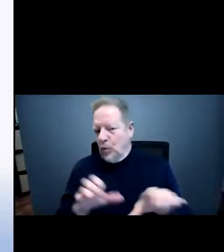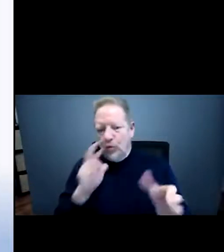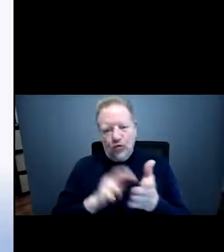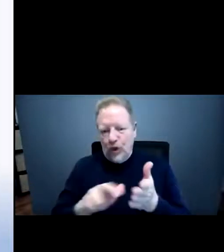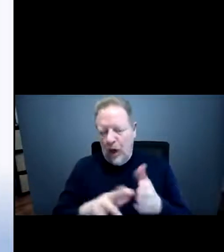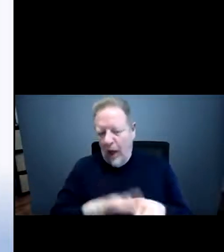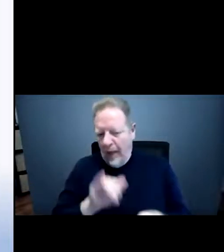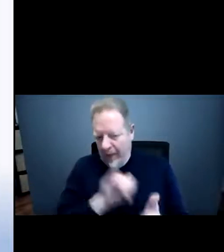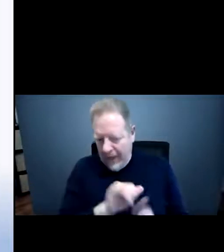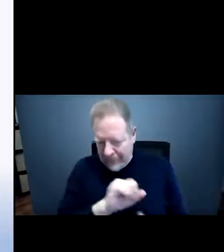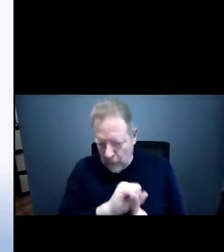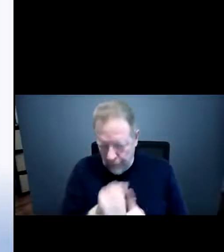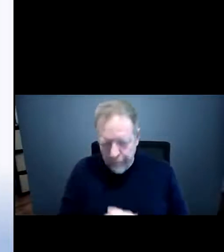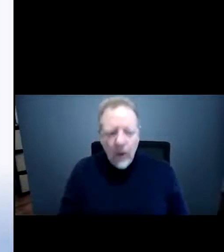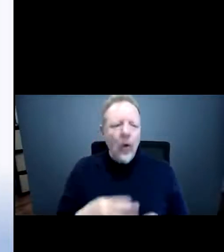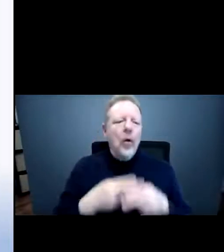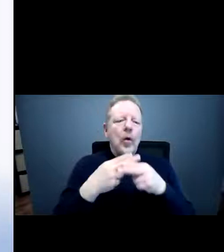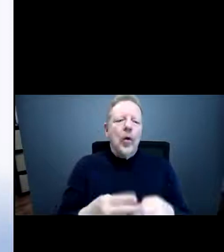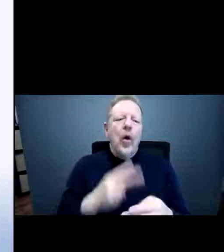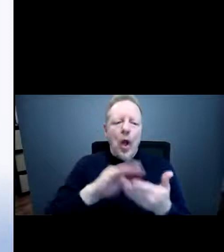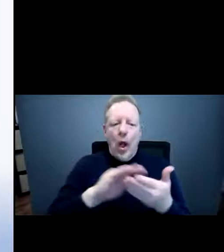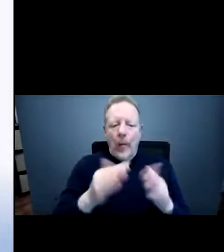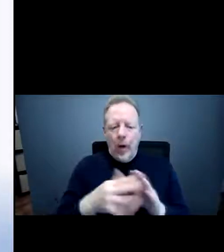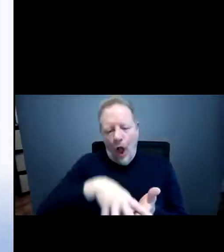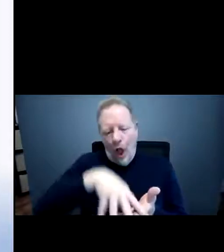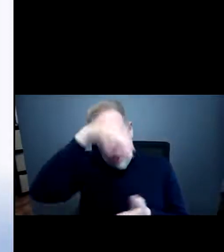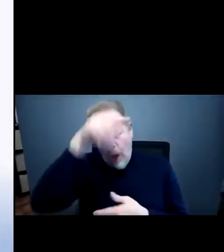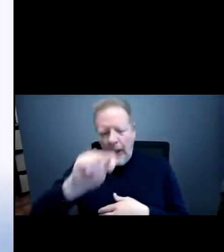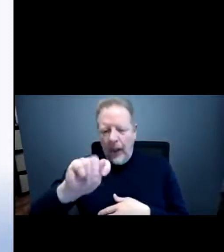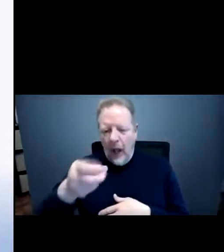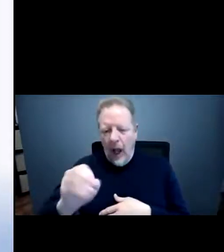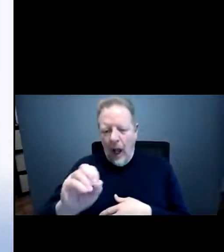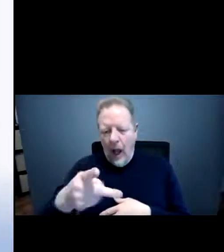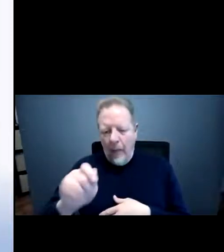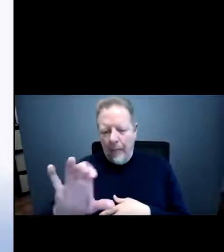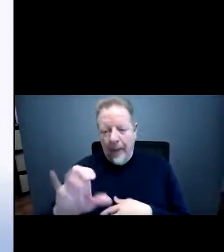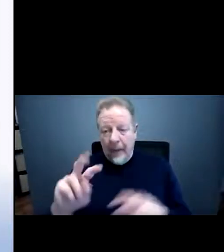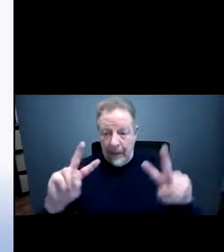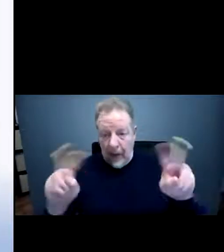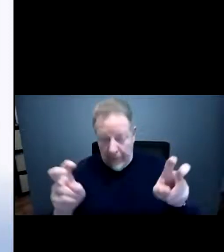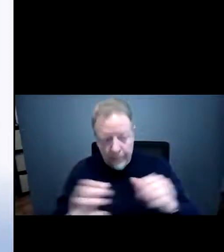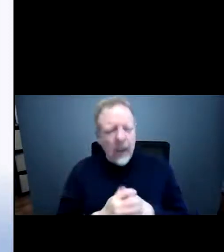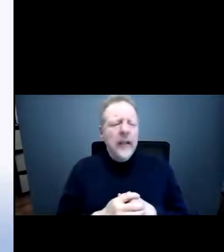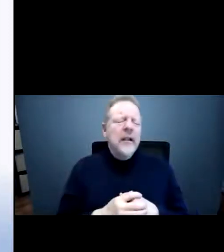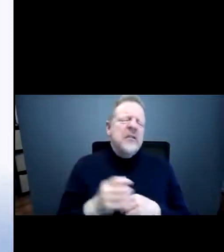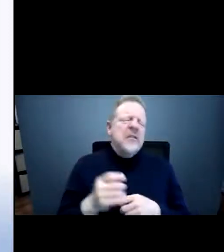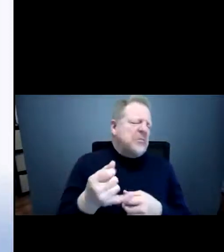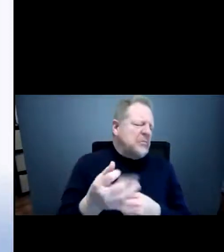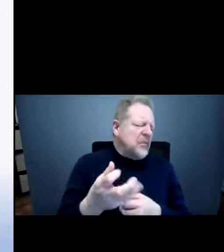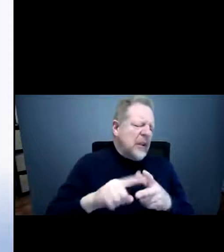So it was called a community learning topic, and to just begin the flow of